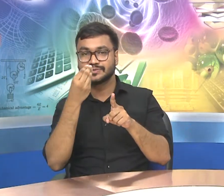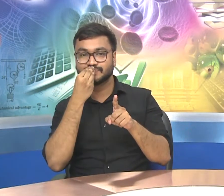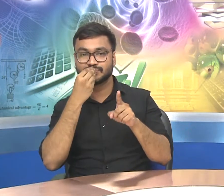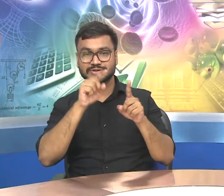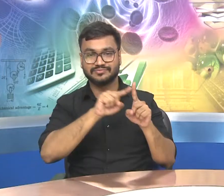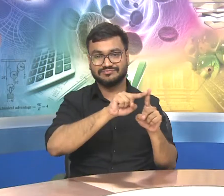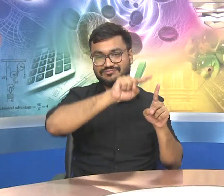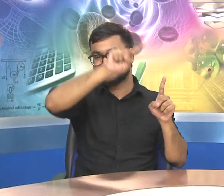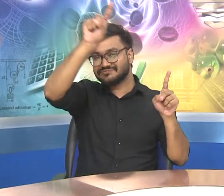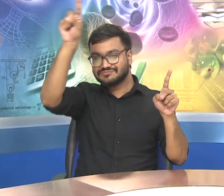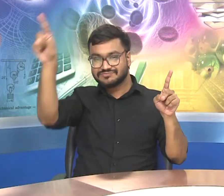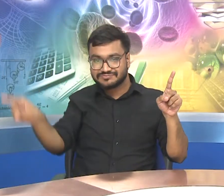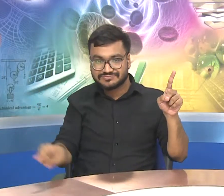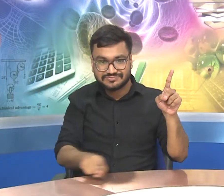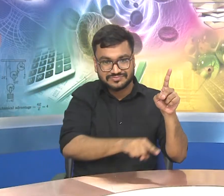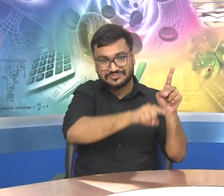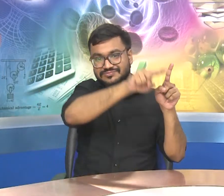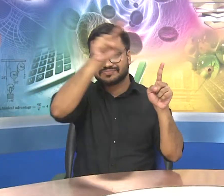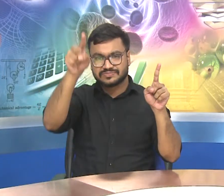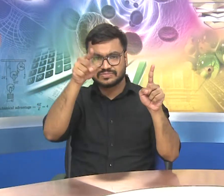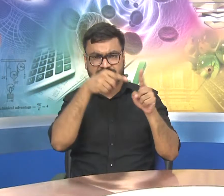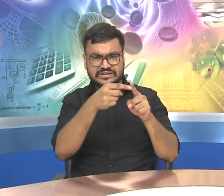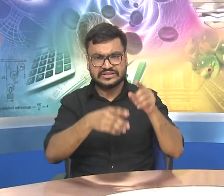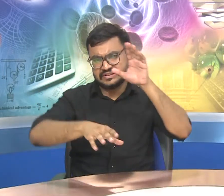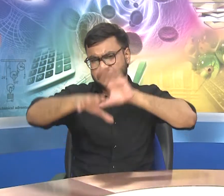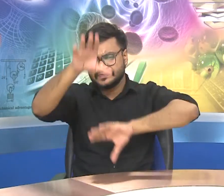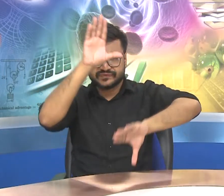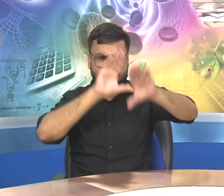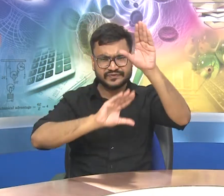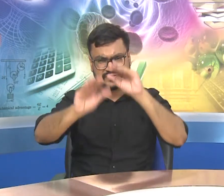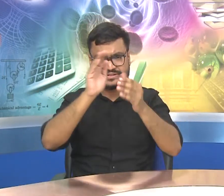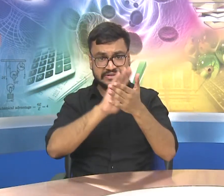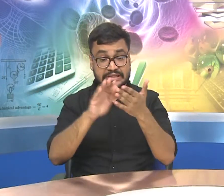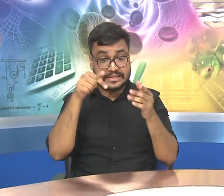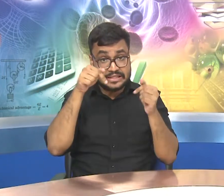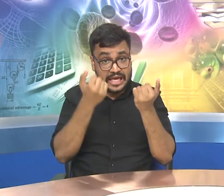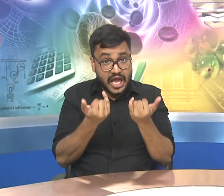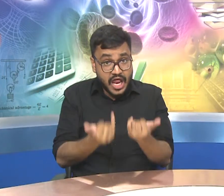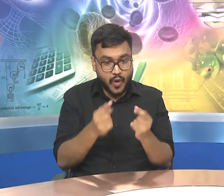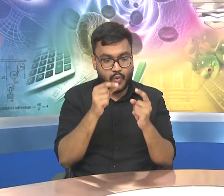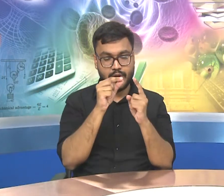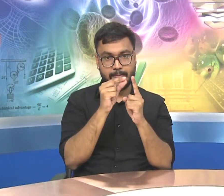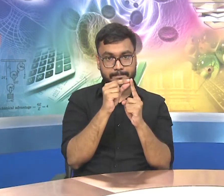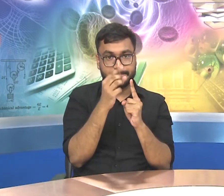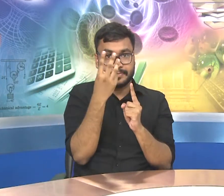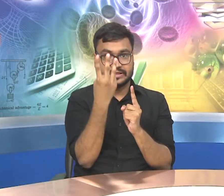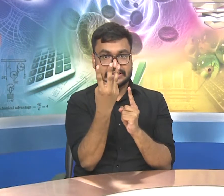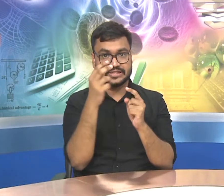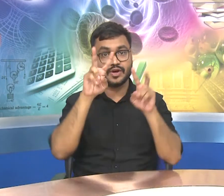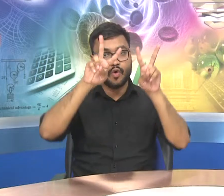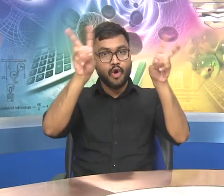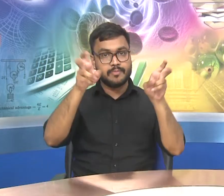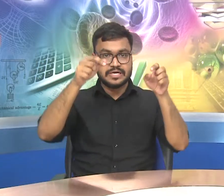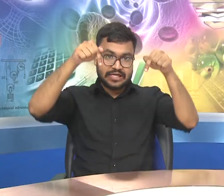How energy flows through the food chain in an ecosystem.